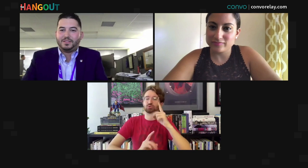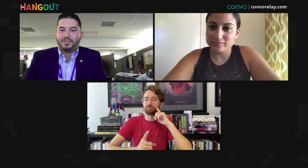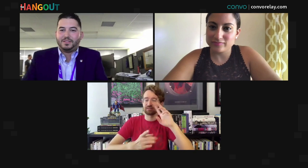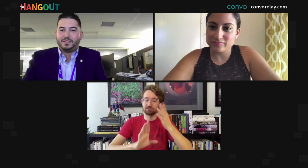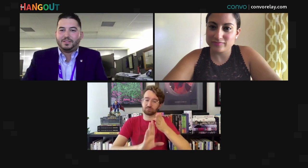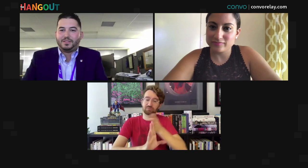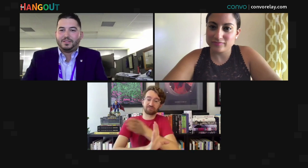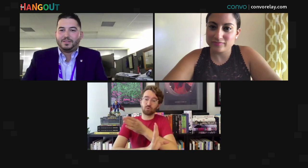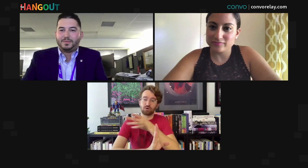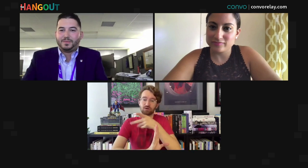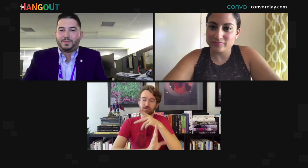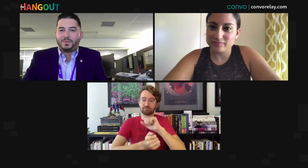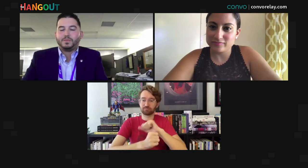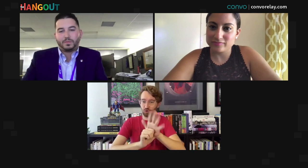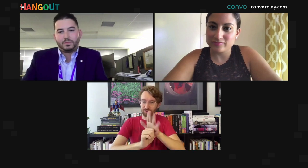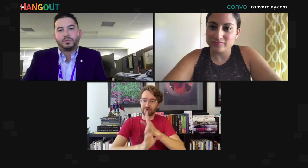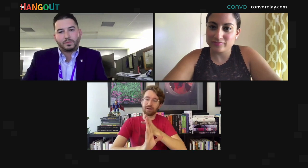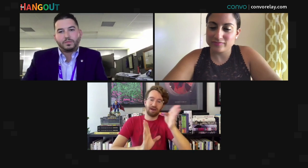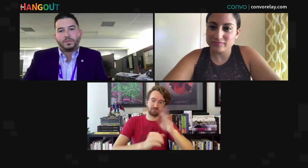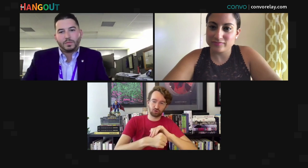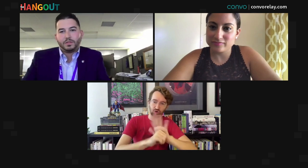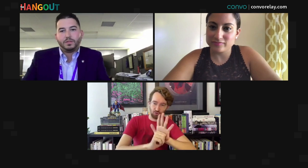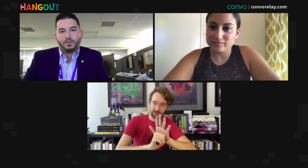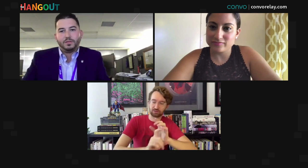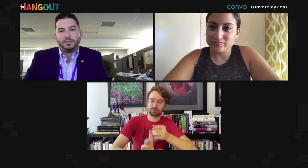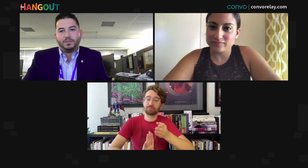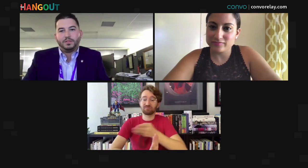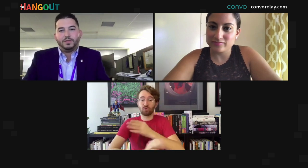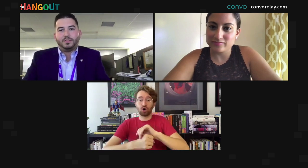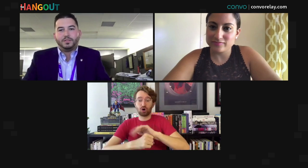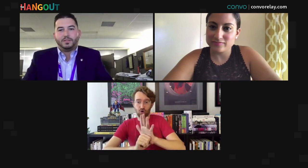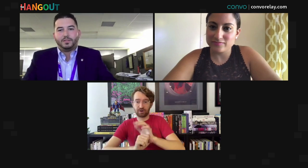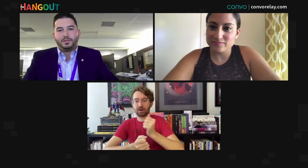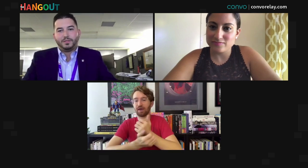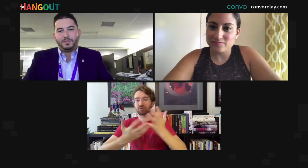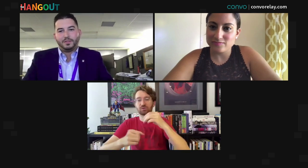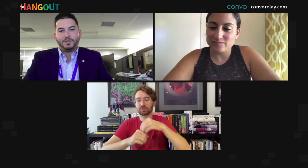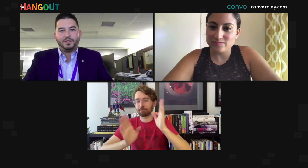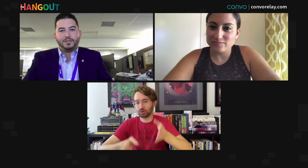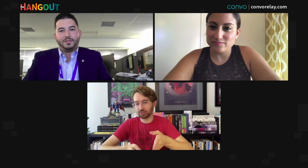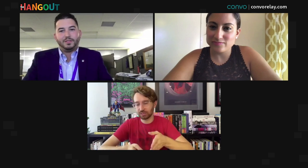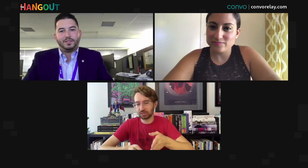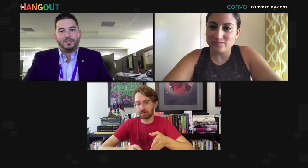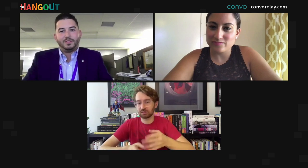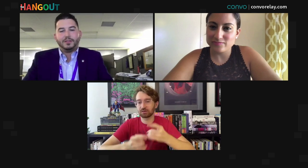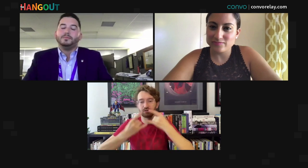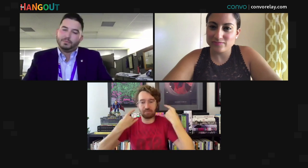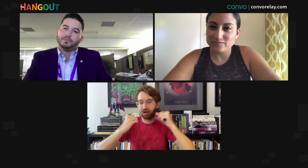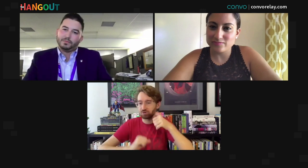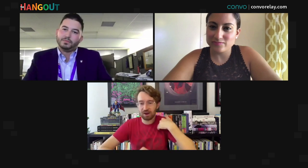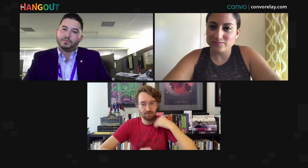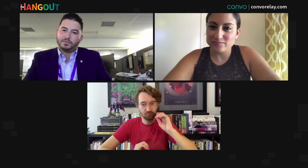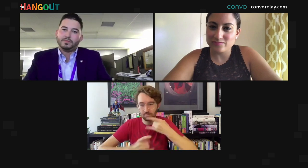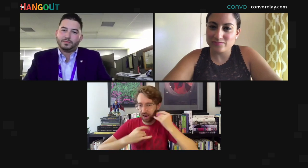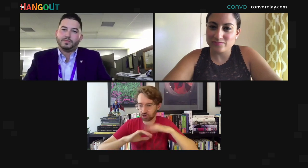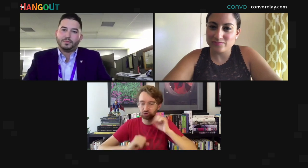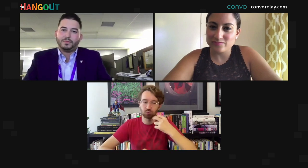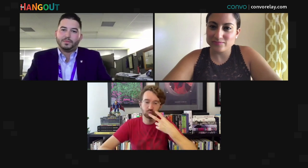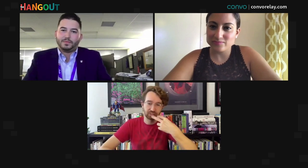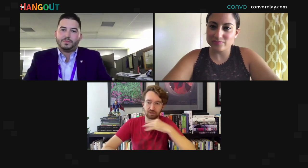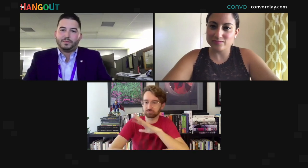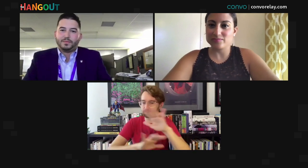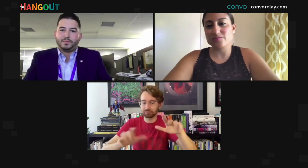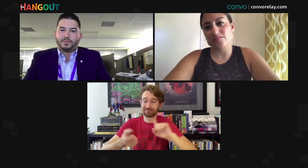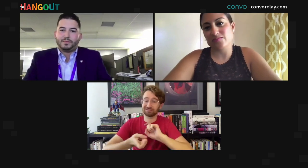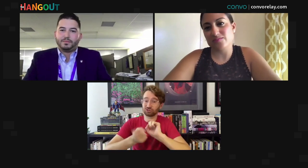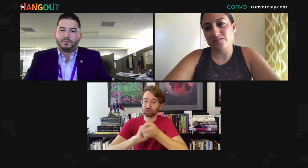I think is, so I think of life as pre-COVID and kind of after COVID. So pre-COVID, everything